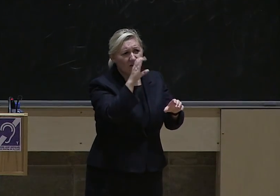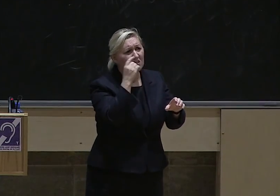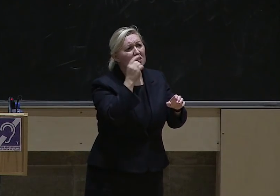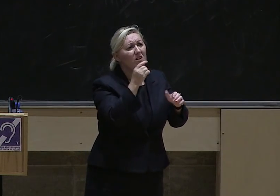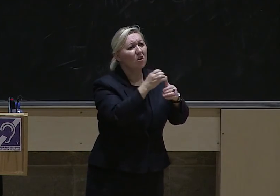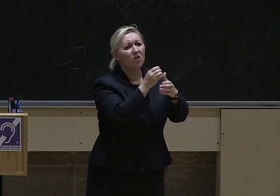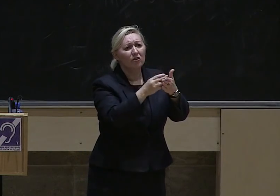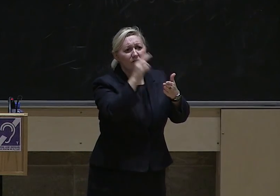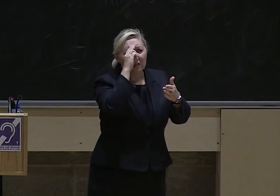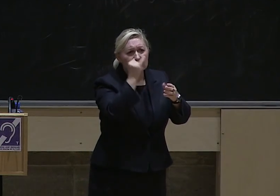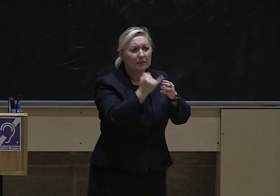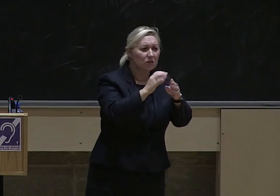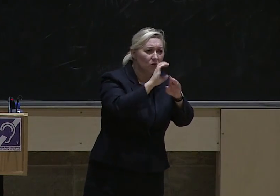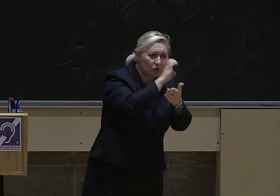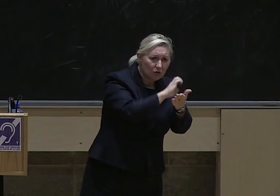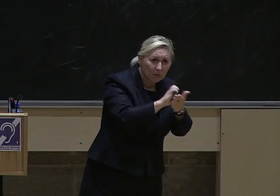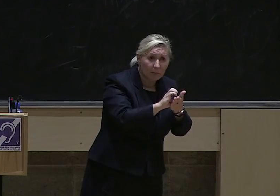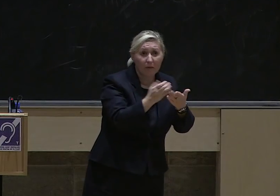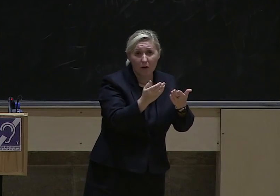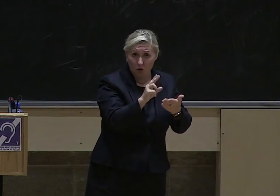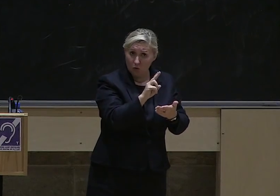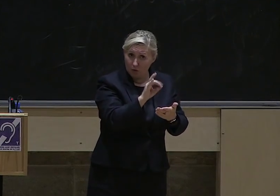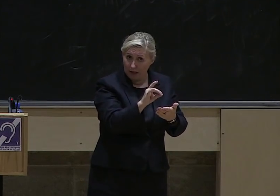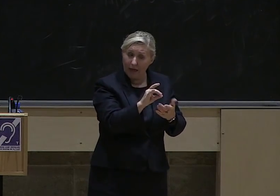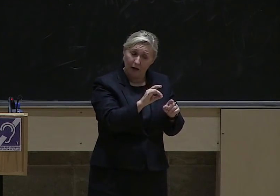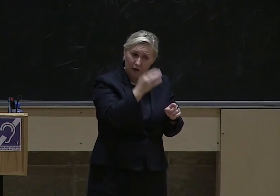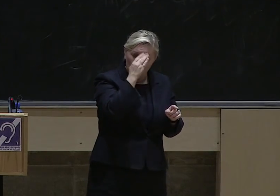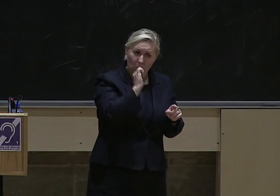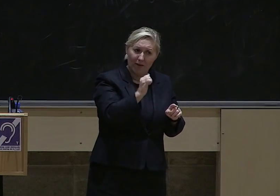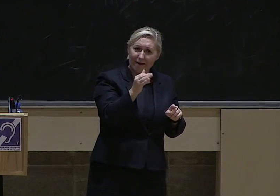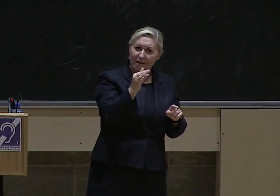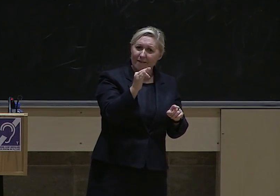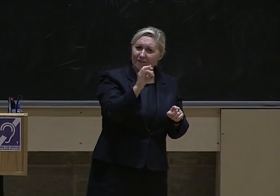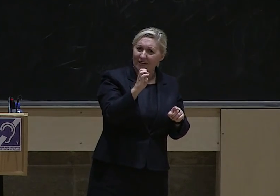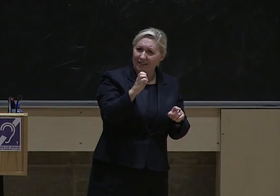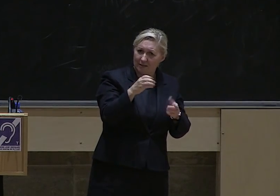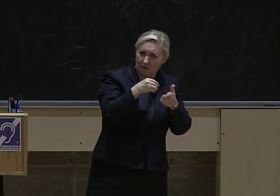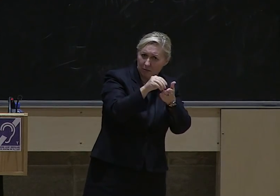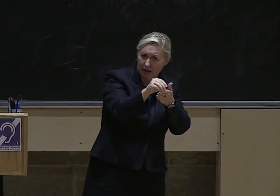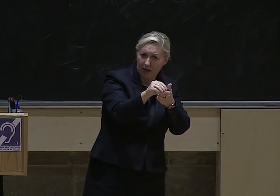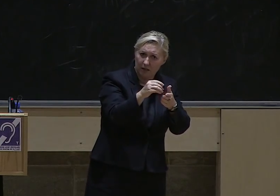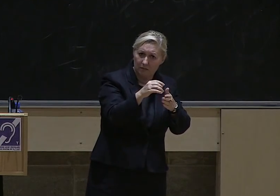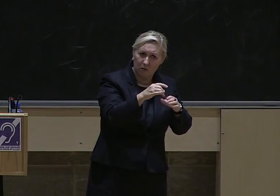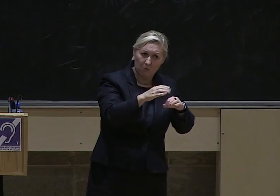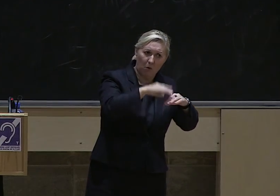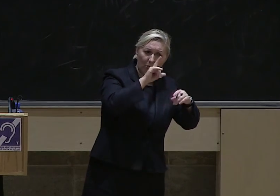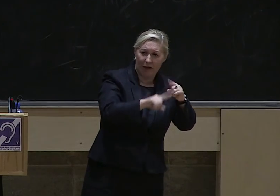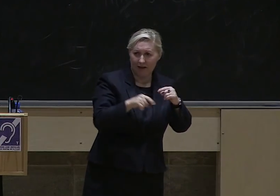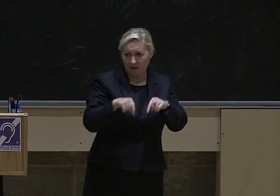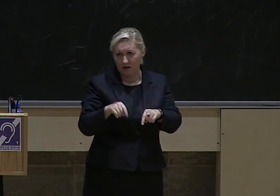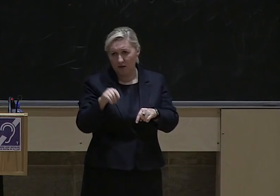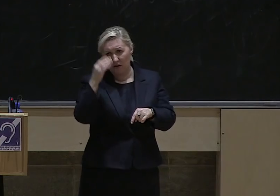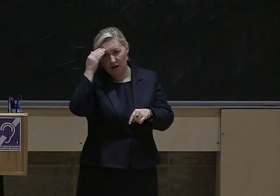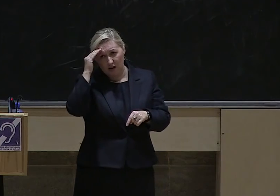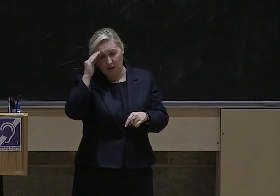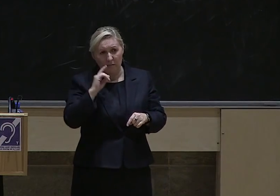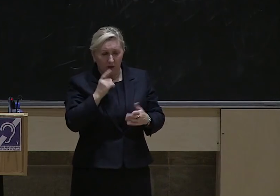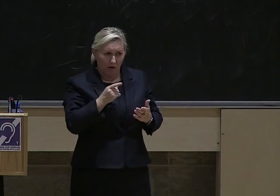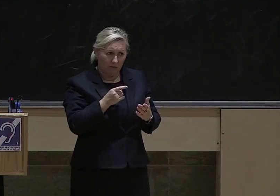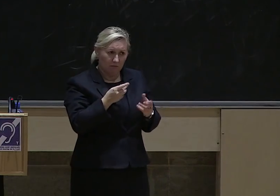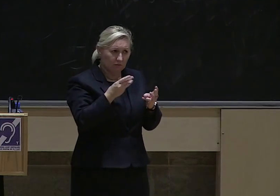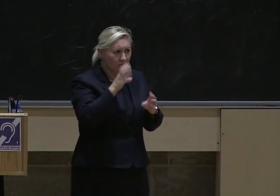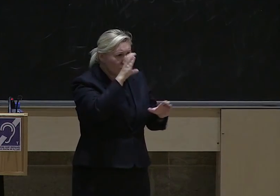fees. We can no longer assume that Irish school leavers will elect to come here. Talk of a globalised